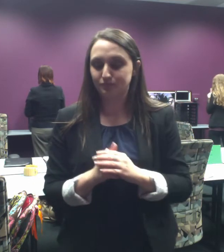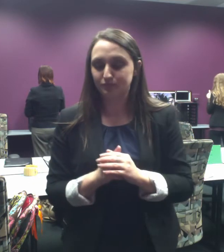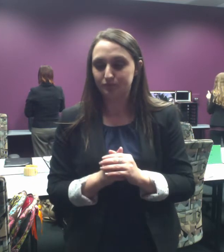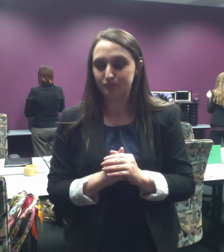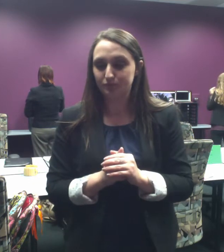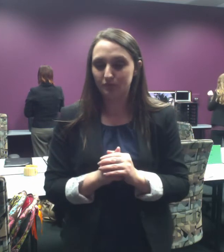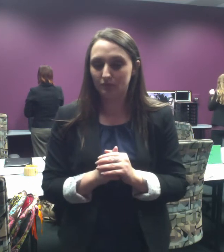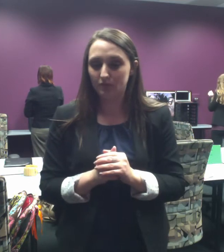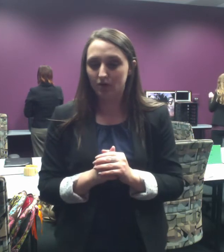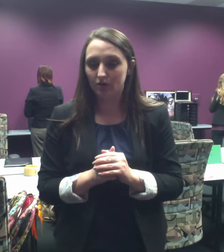And we'll look at that a little more in a bit.